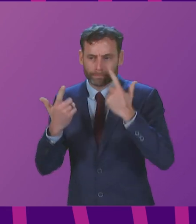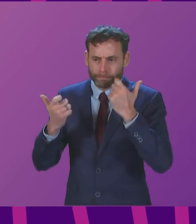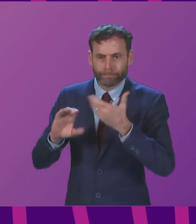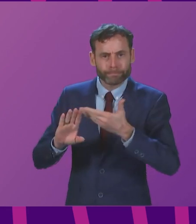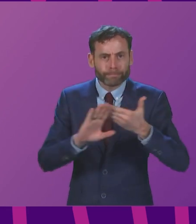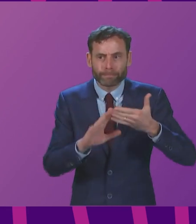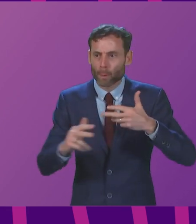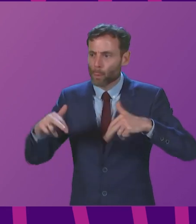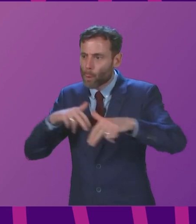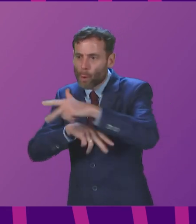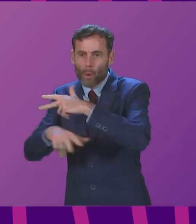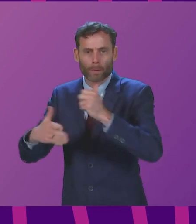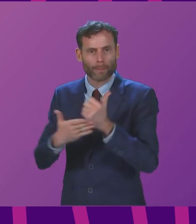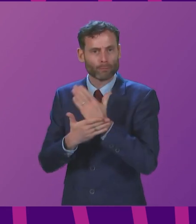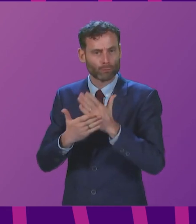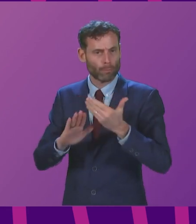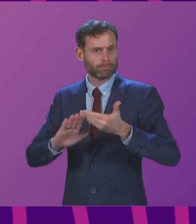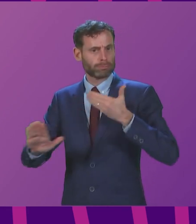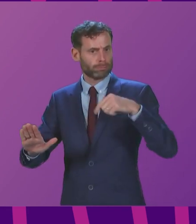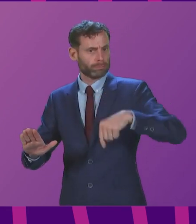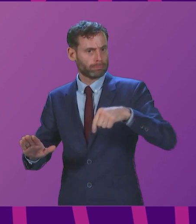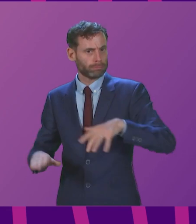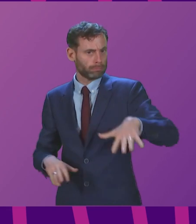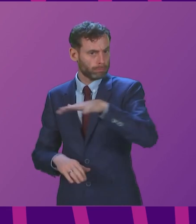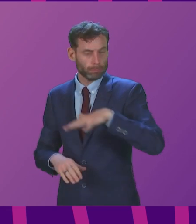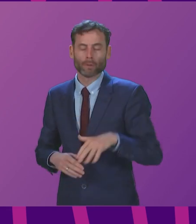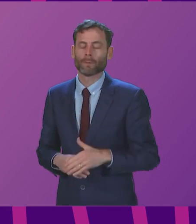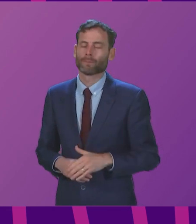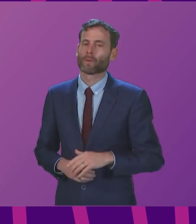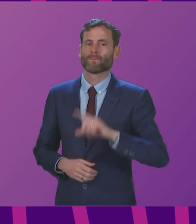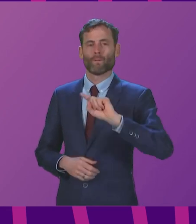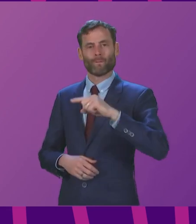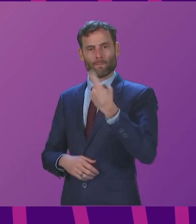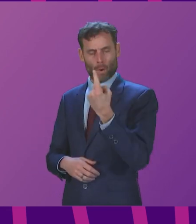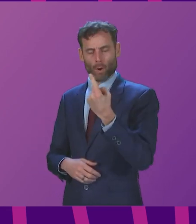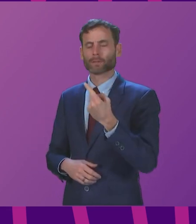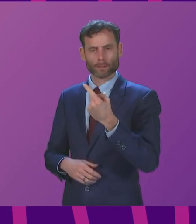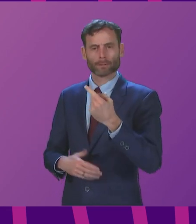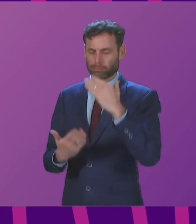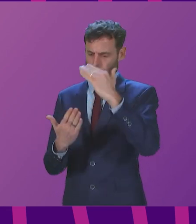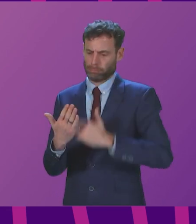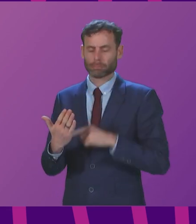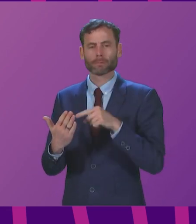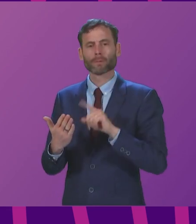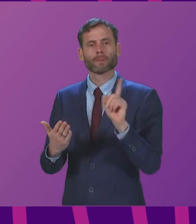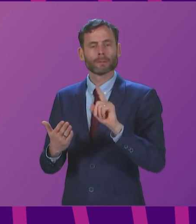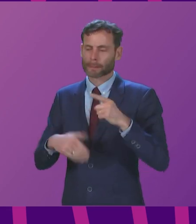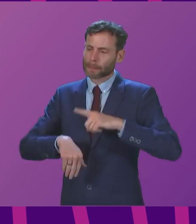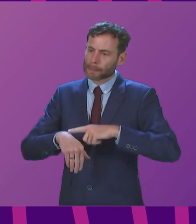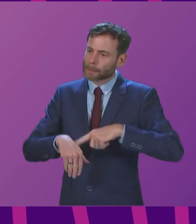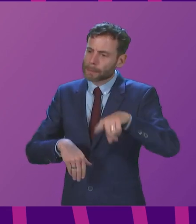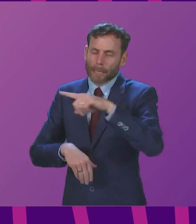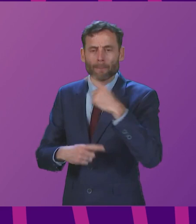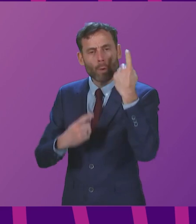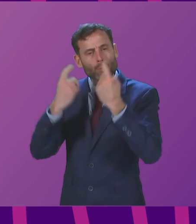and across the Holyrood campus? The first item of business this afternoon is time for reflection. Our time for reflection leader